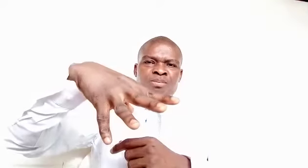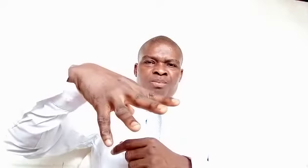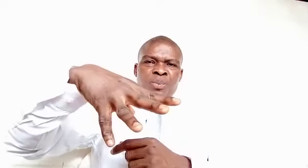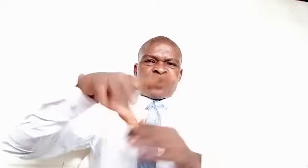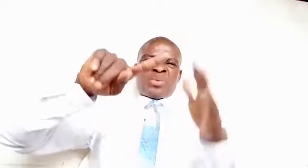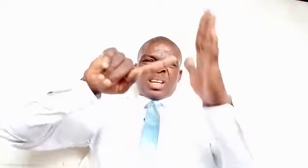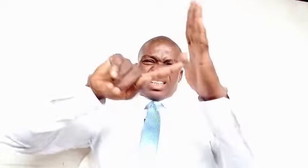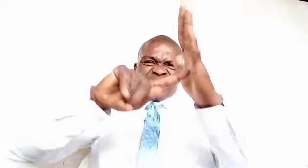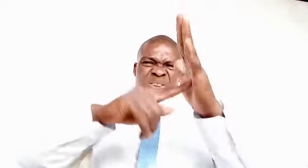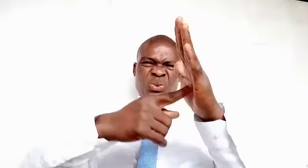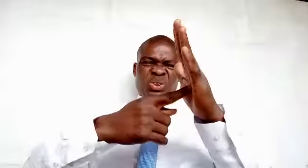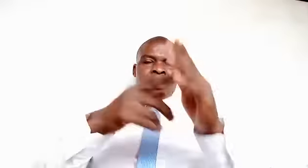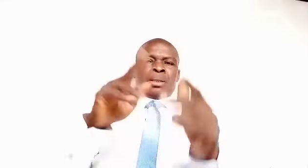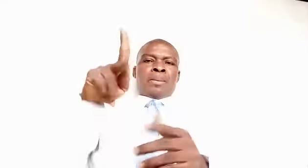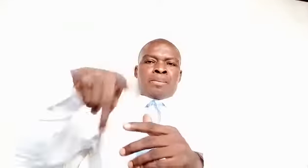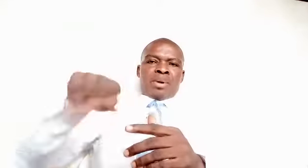list the planets.